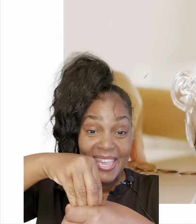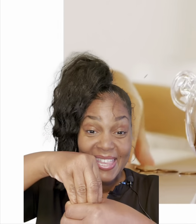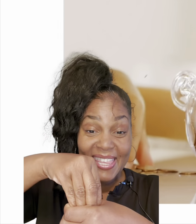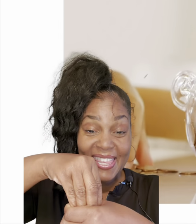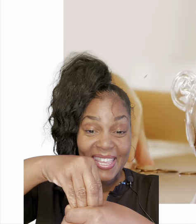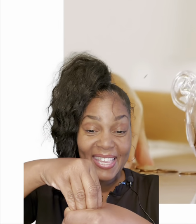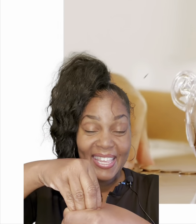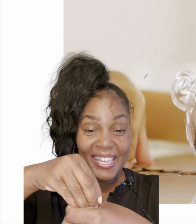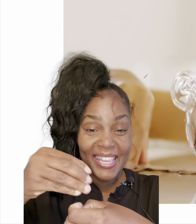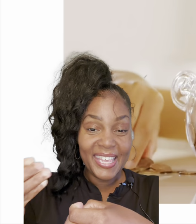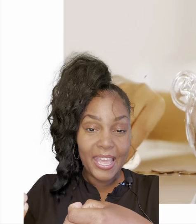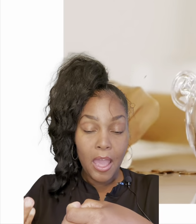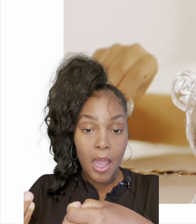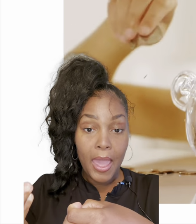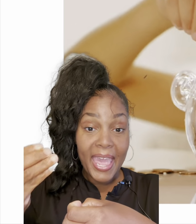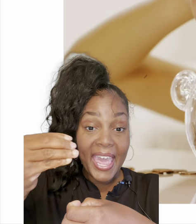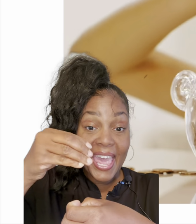In.